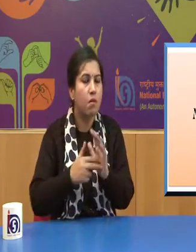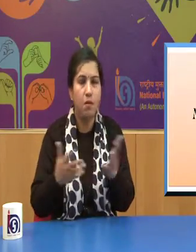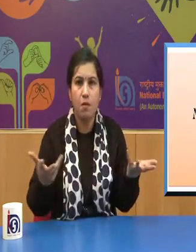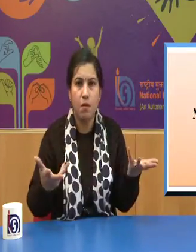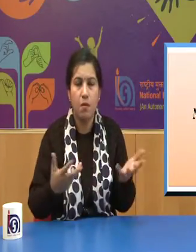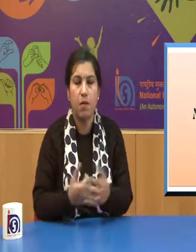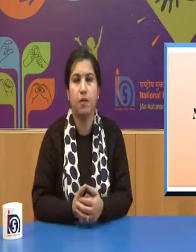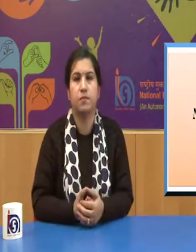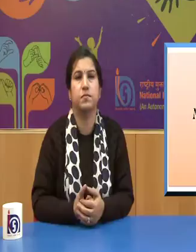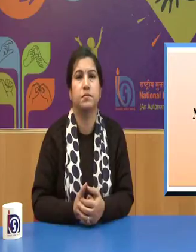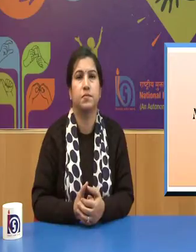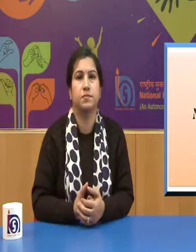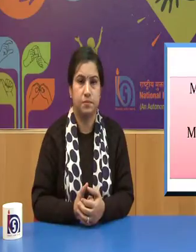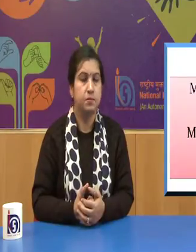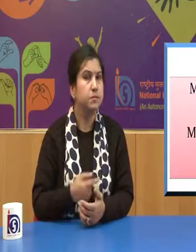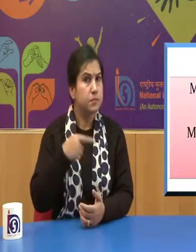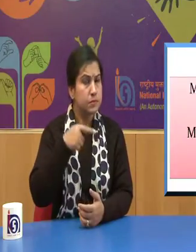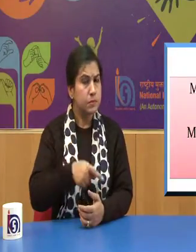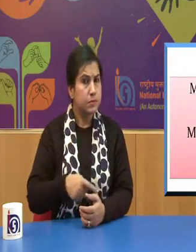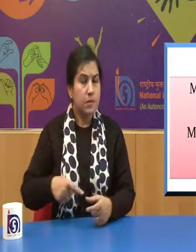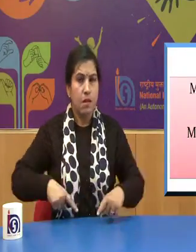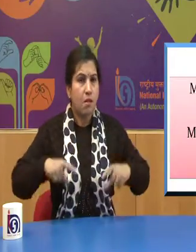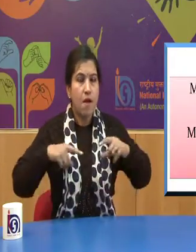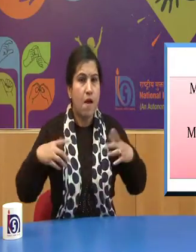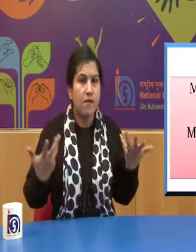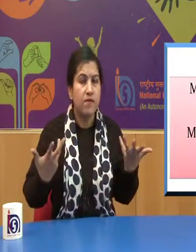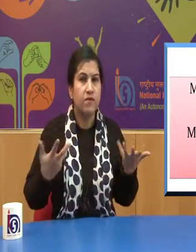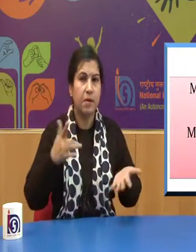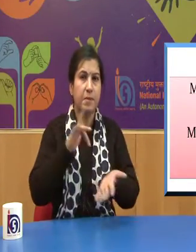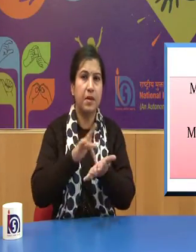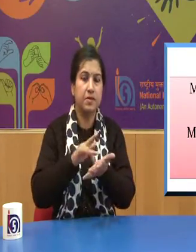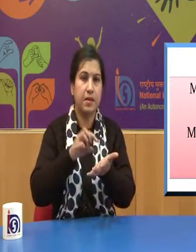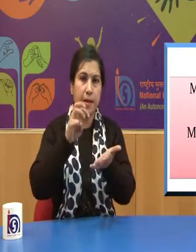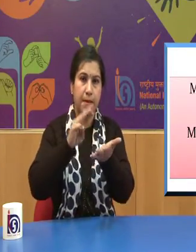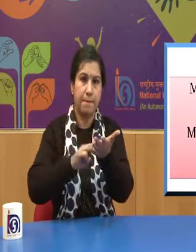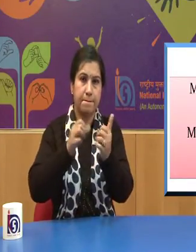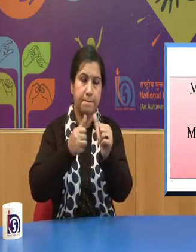The Mapila revolt. Mapilas lived in the Malabar region of Kerala.